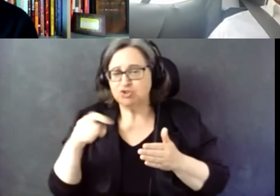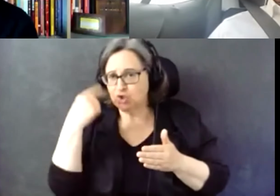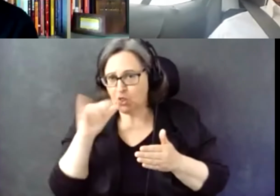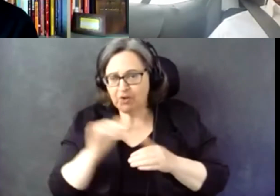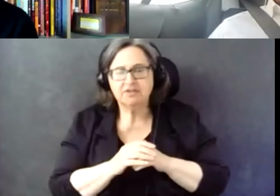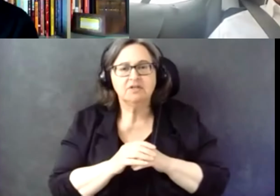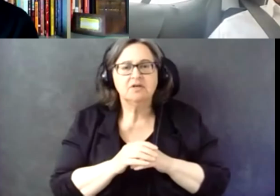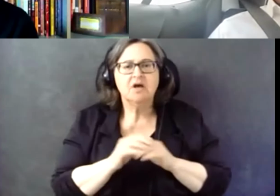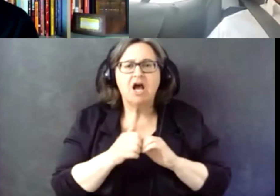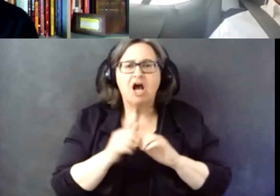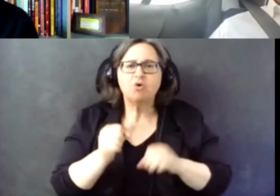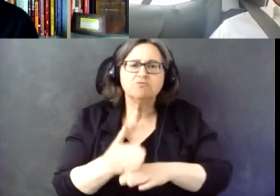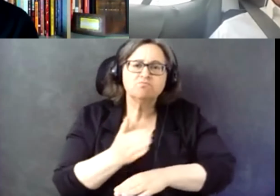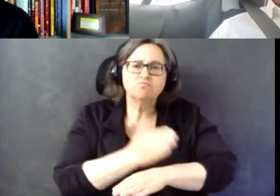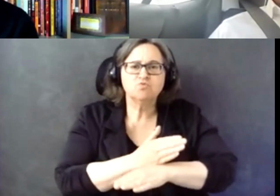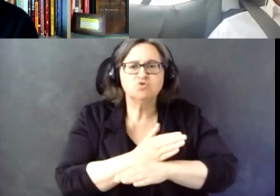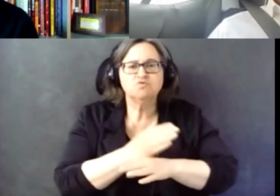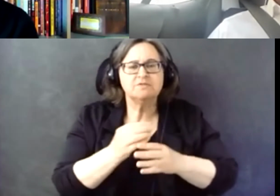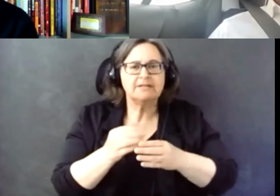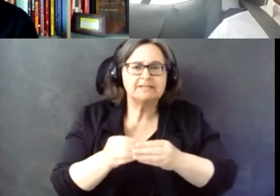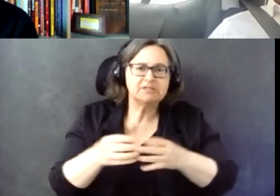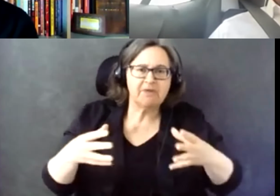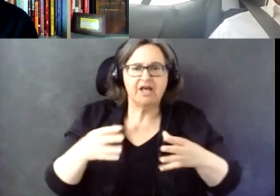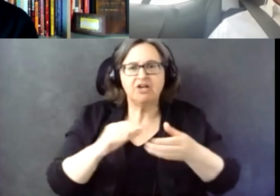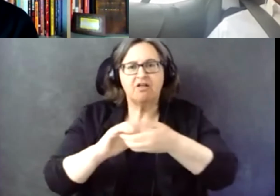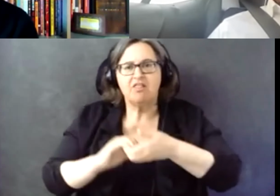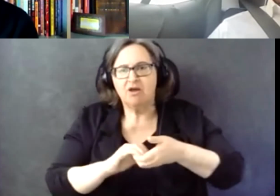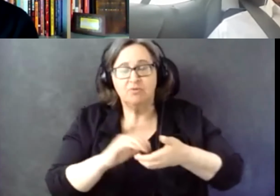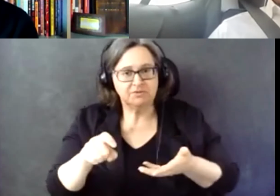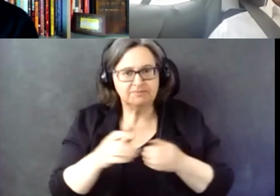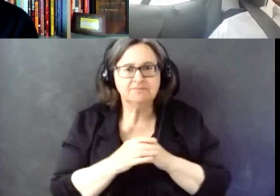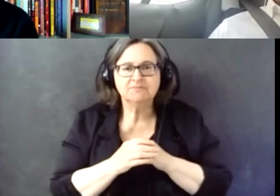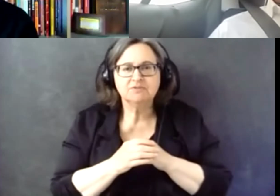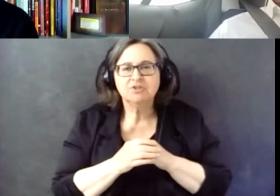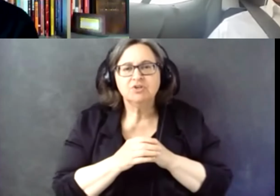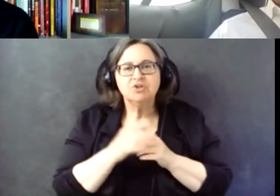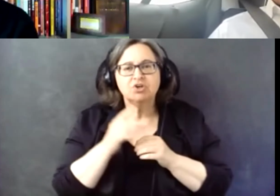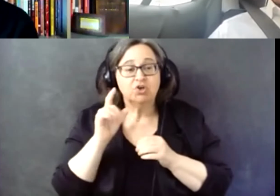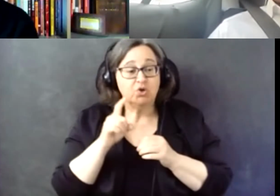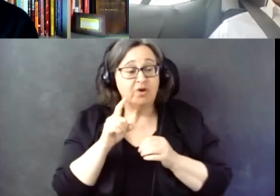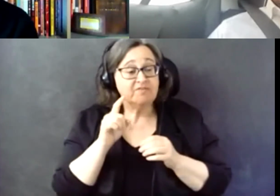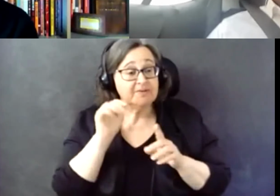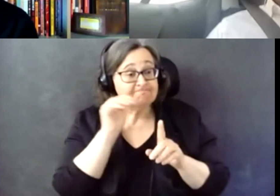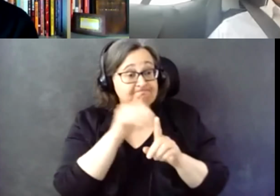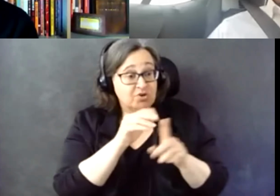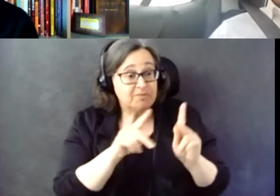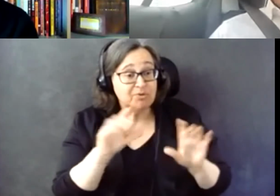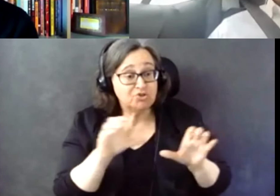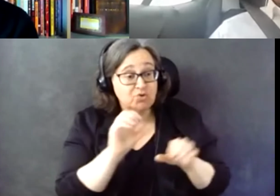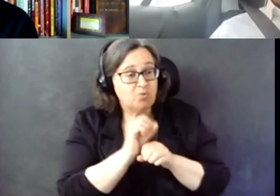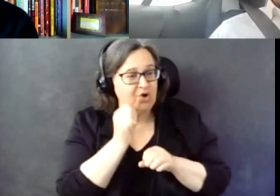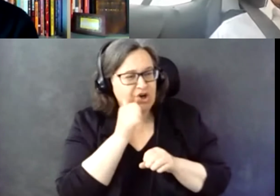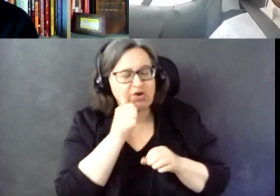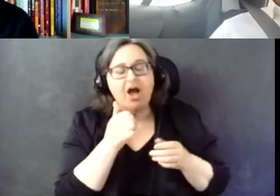build out the collaboration that's needed it is about going to those who are doing the work every day and say